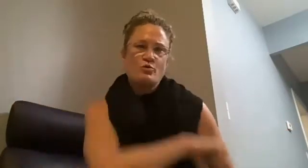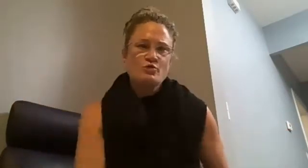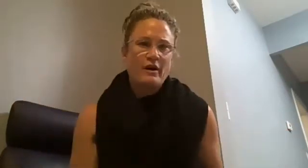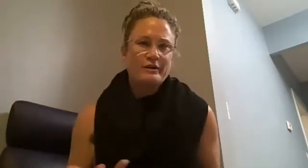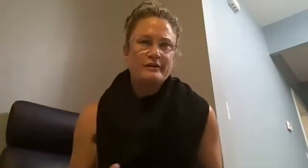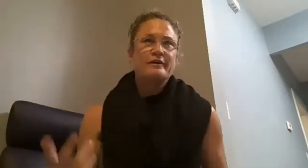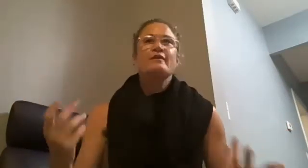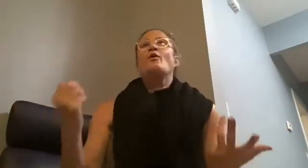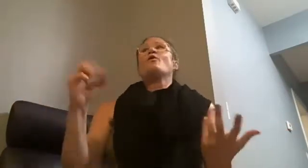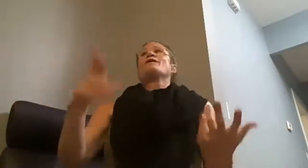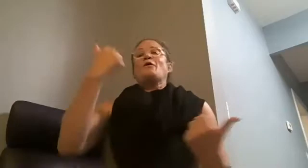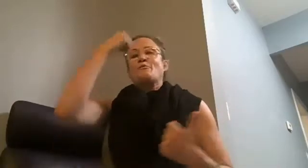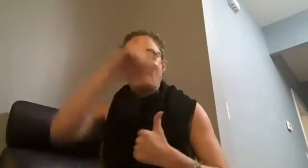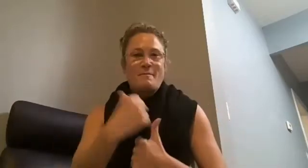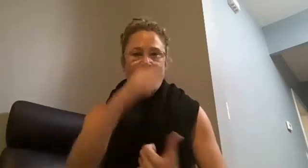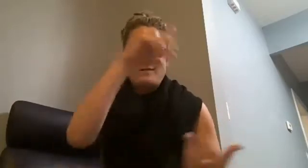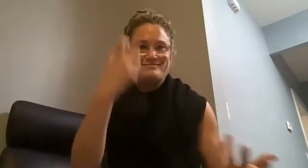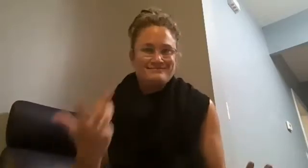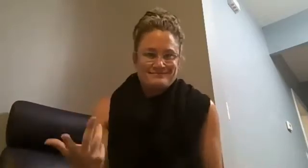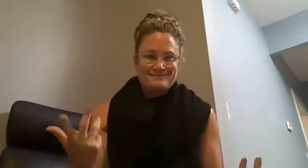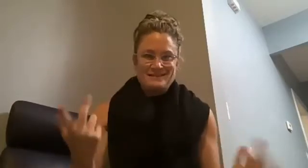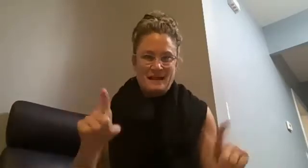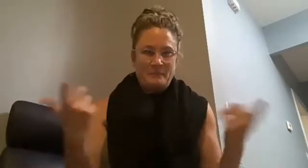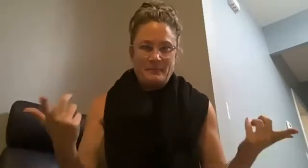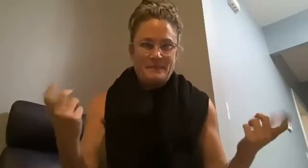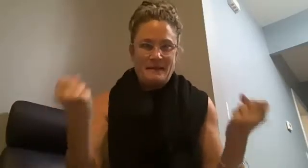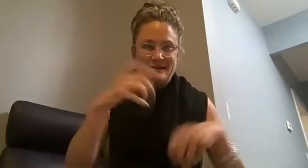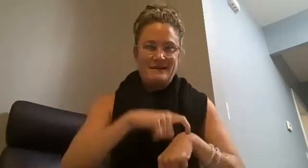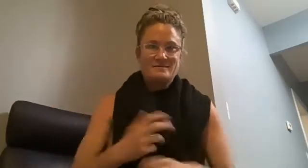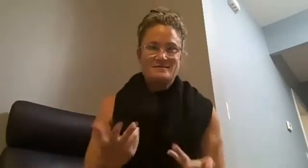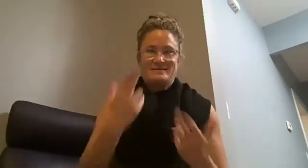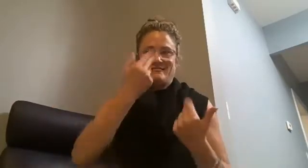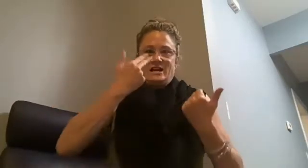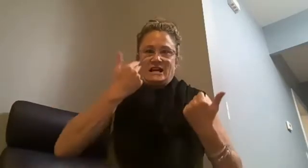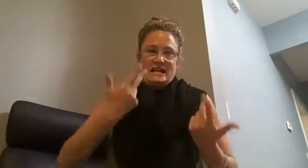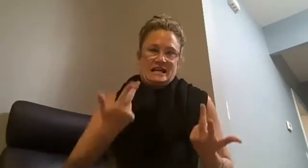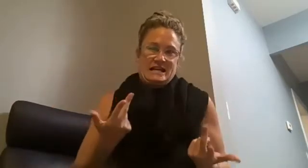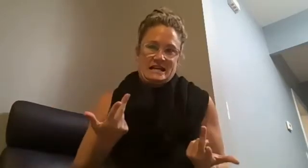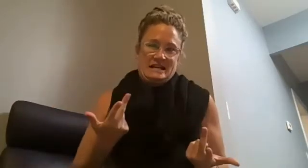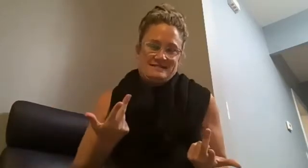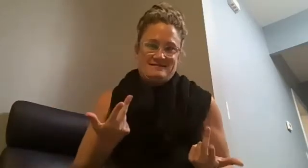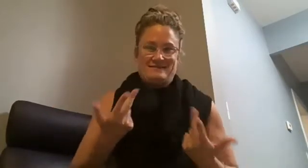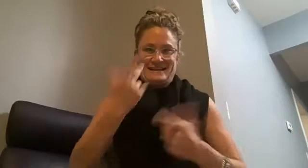in a blackout. And I always get a little bit amused when alcoholics